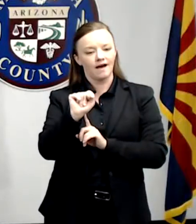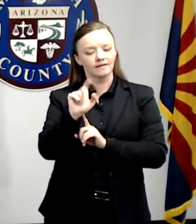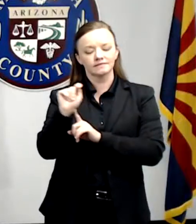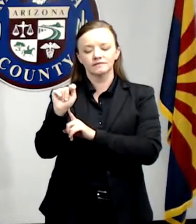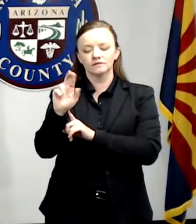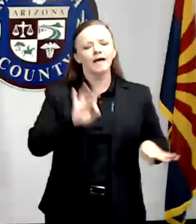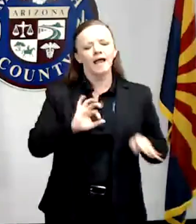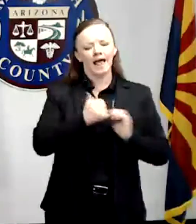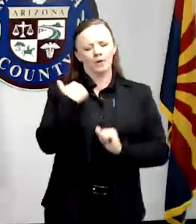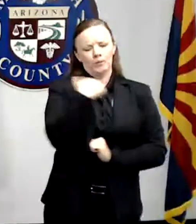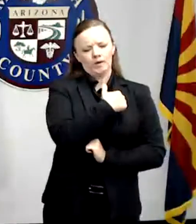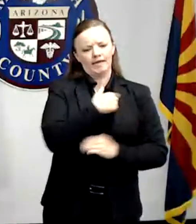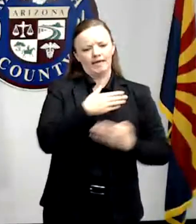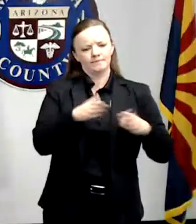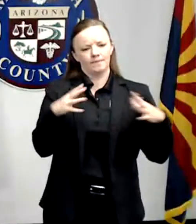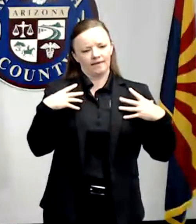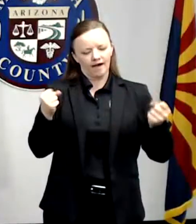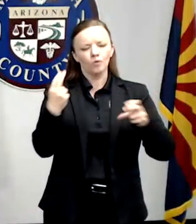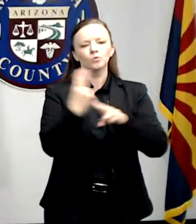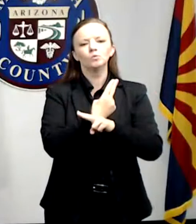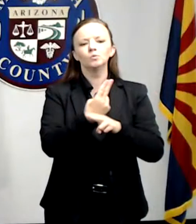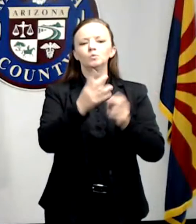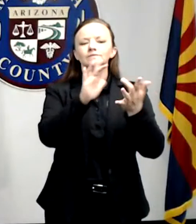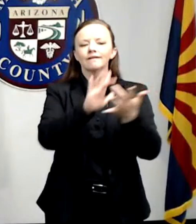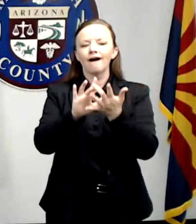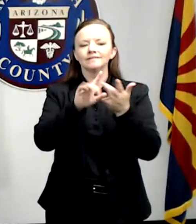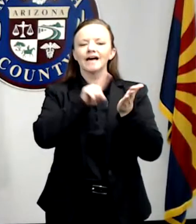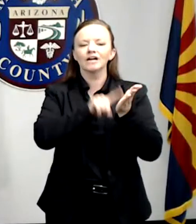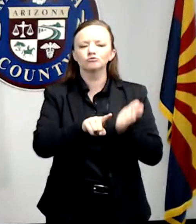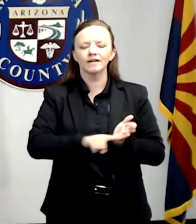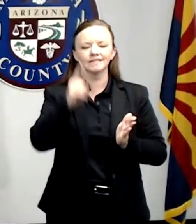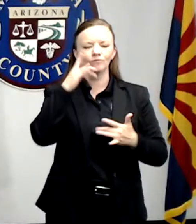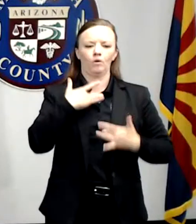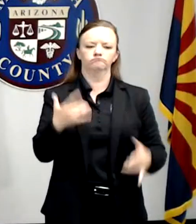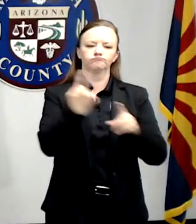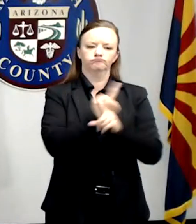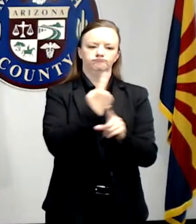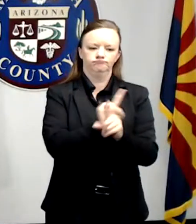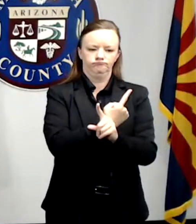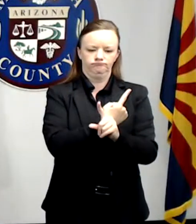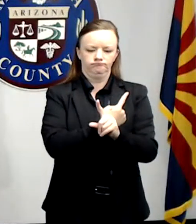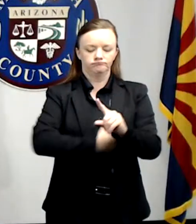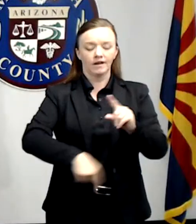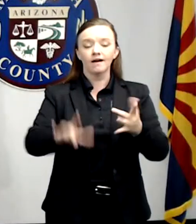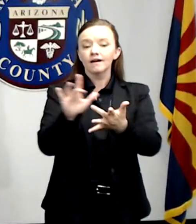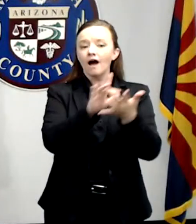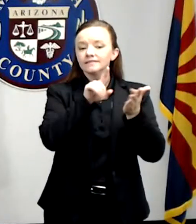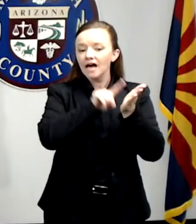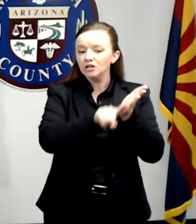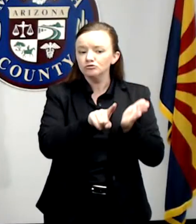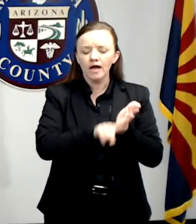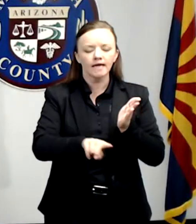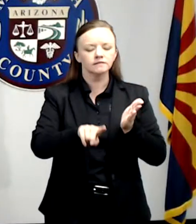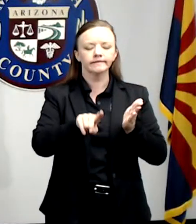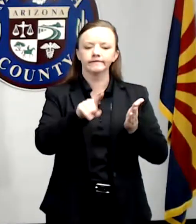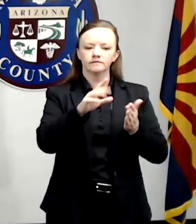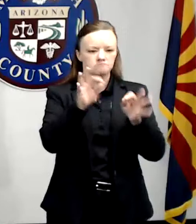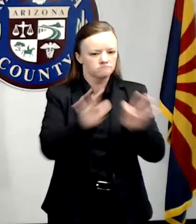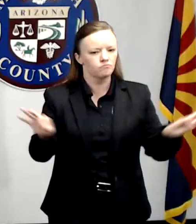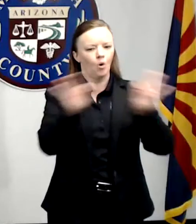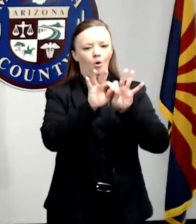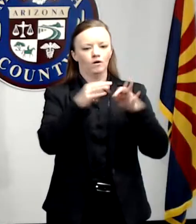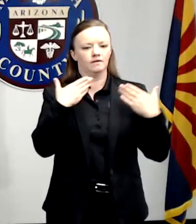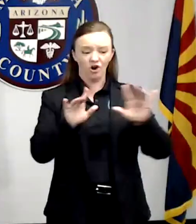of attention in really on just a daily basis. So contact tracing has been a fundamental public health practice for over